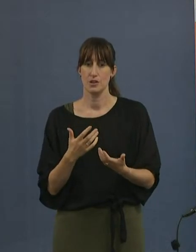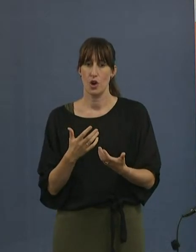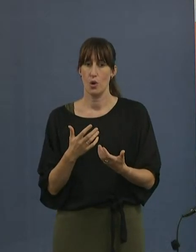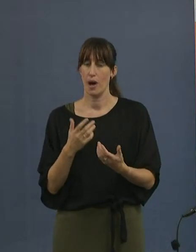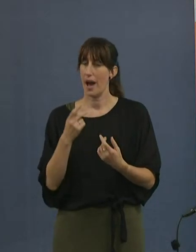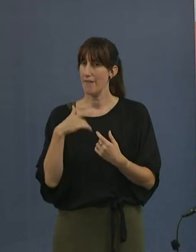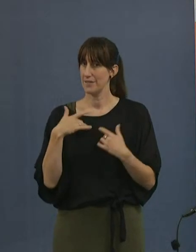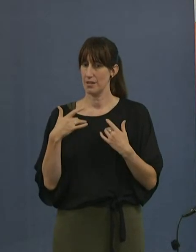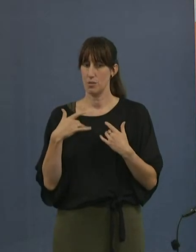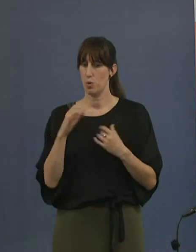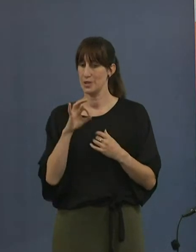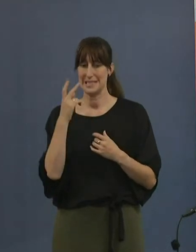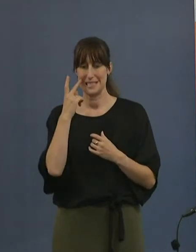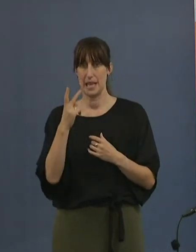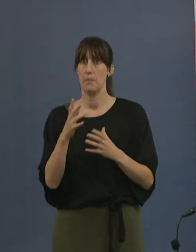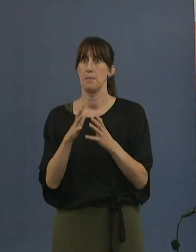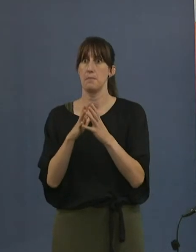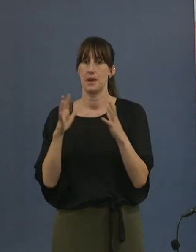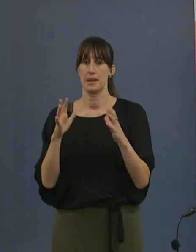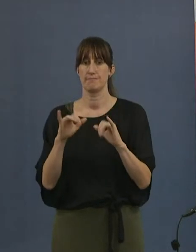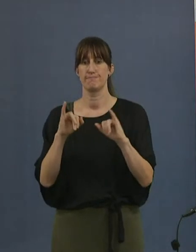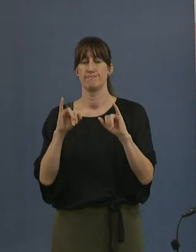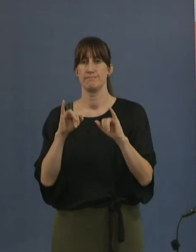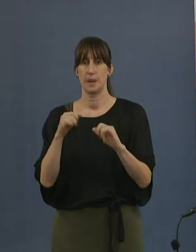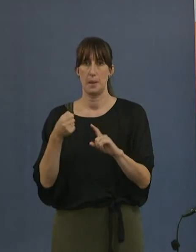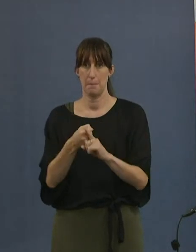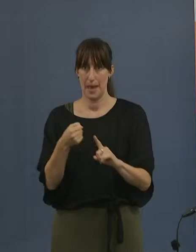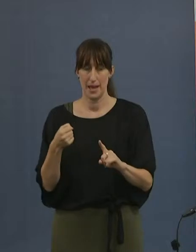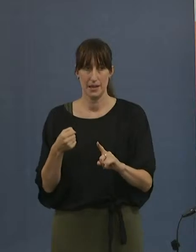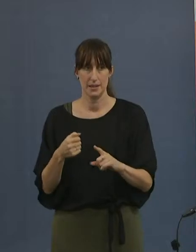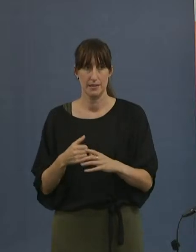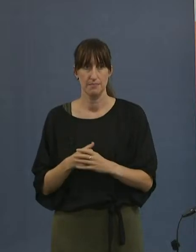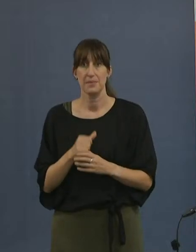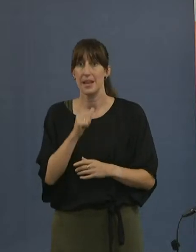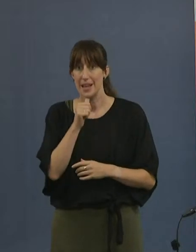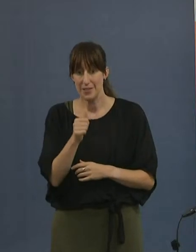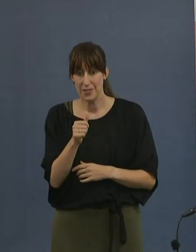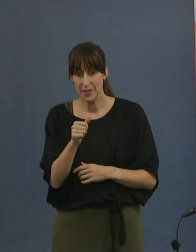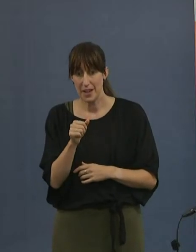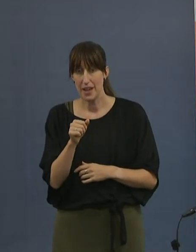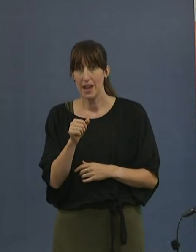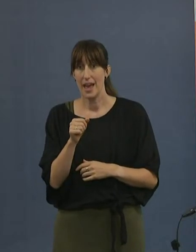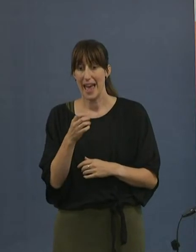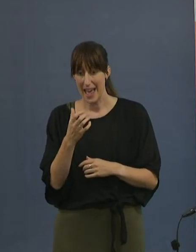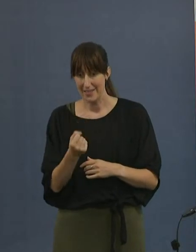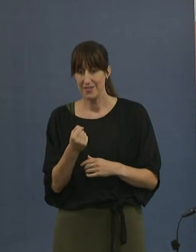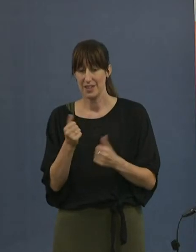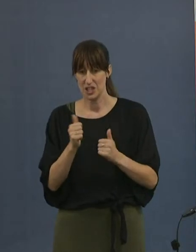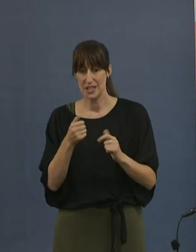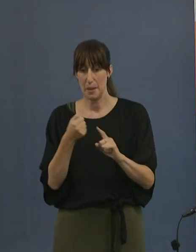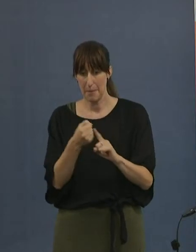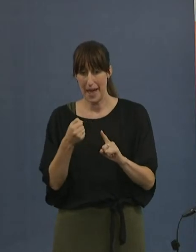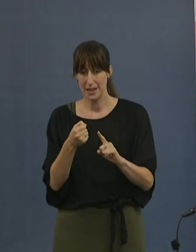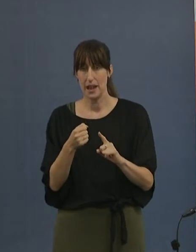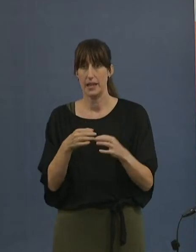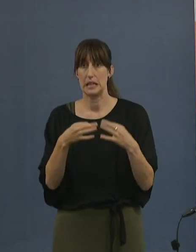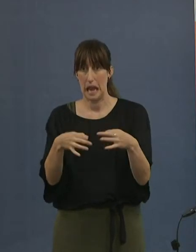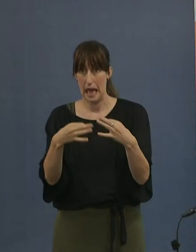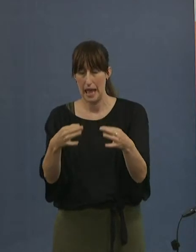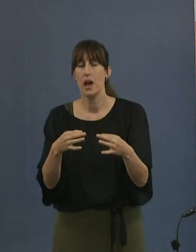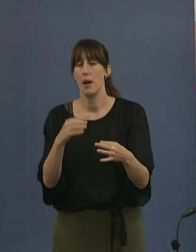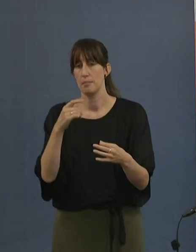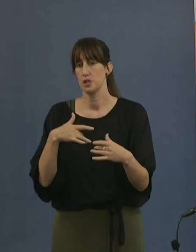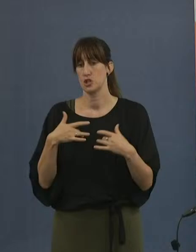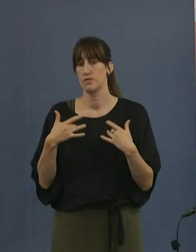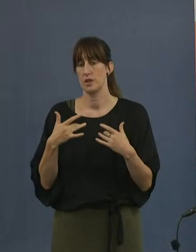significant impact on some of the other planned care, or that if there has been, we'll be able to catch it up really quickly. Where's the Minister of Health